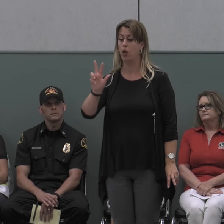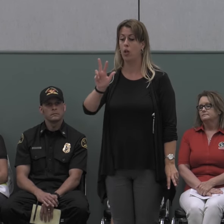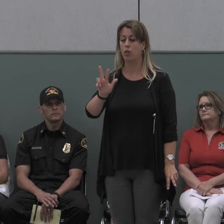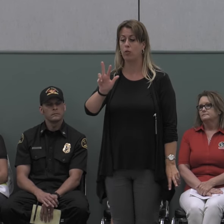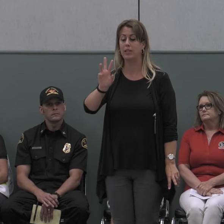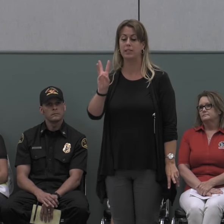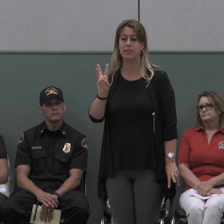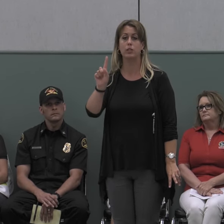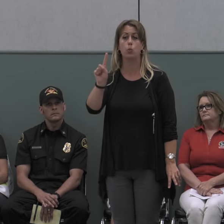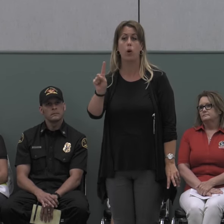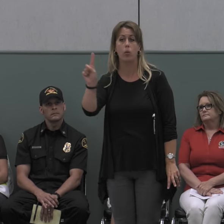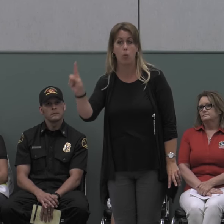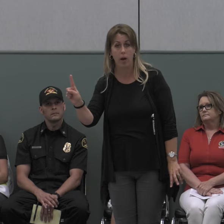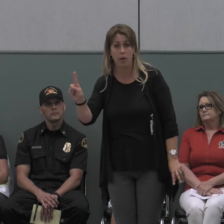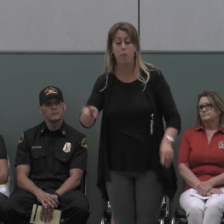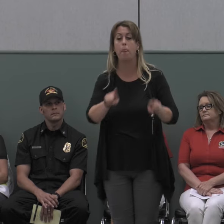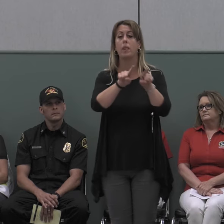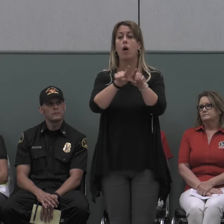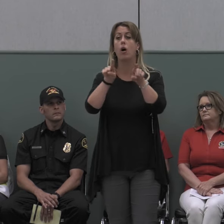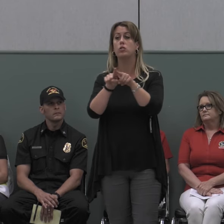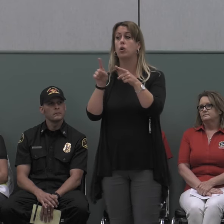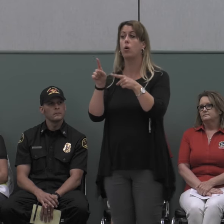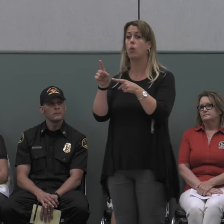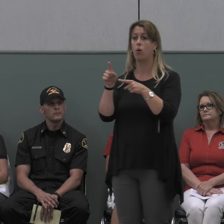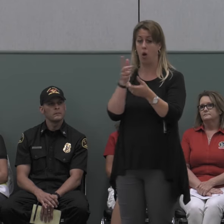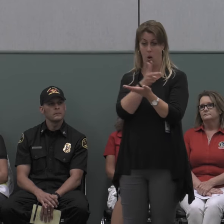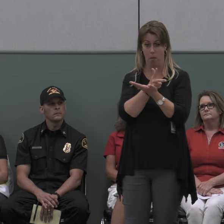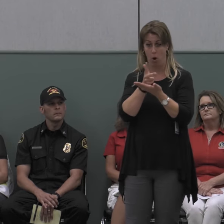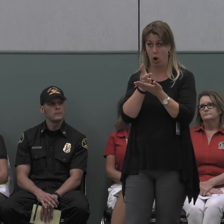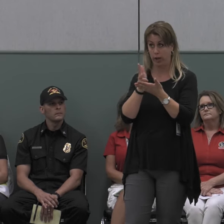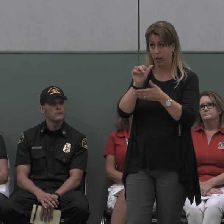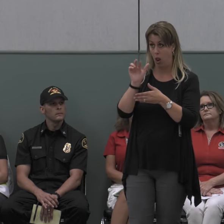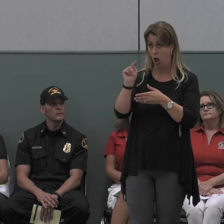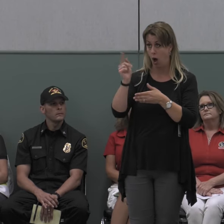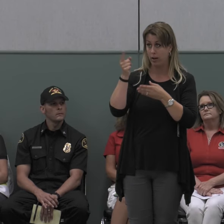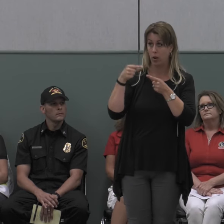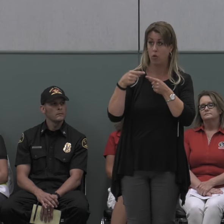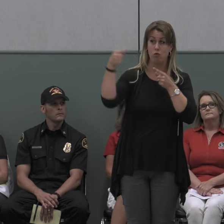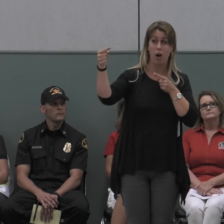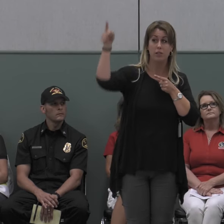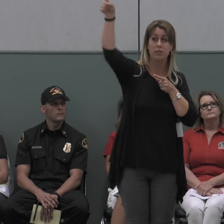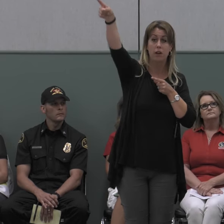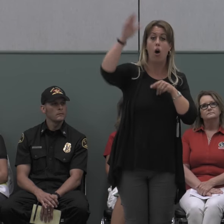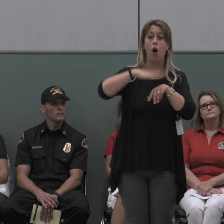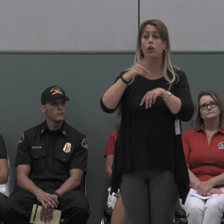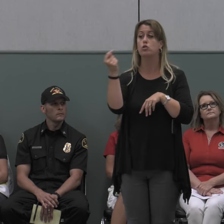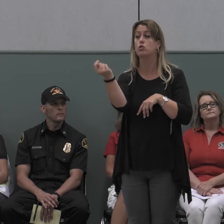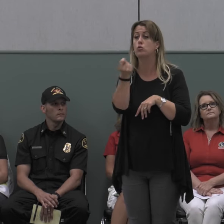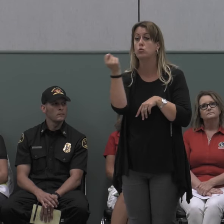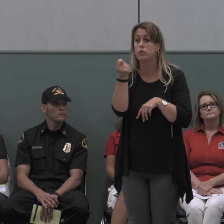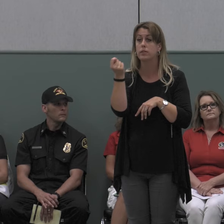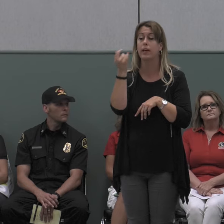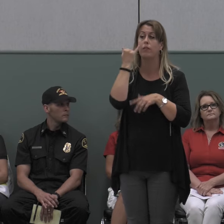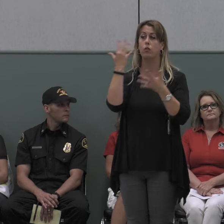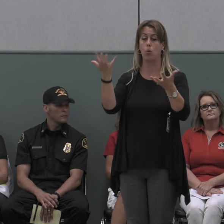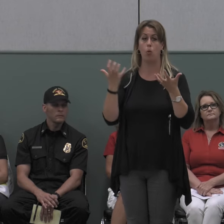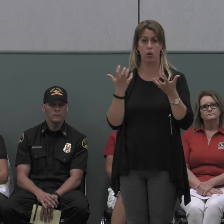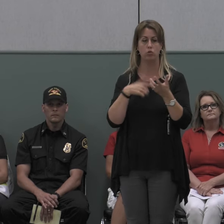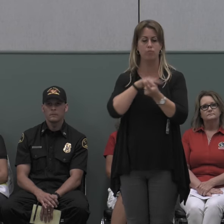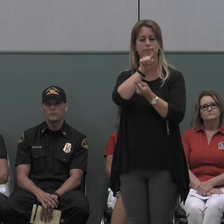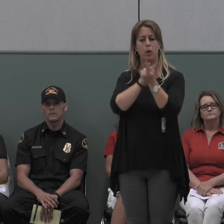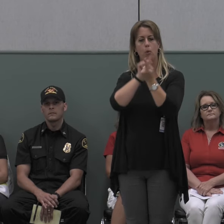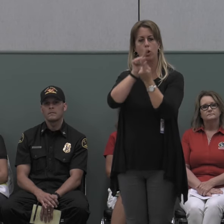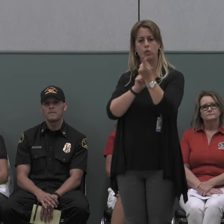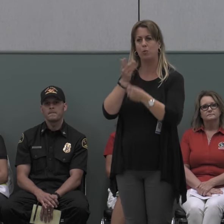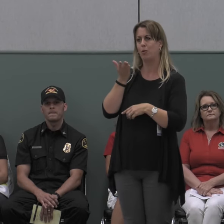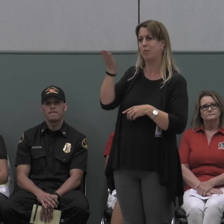661-327-3611. We will also be across the parking lot on Tuesday at the City Hall if you'd like to speak in person for mobile office hours. We'll be